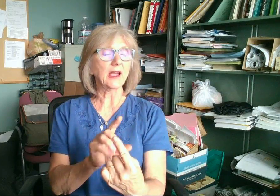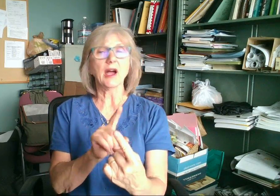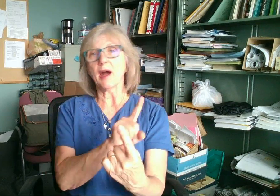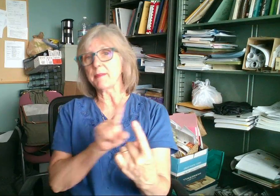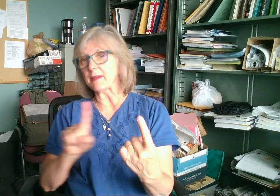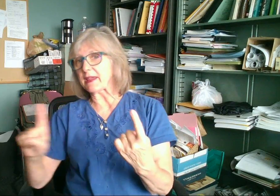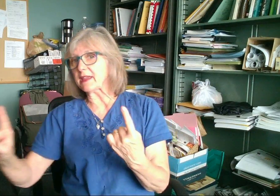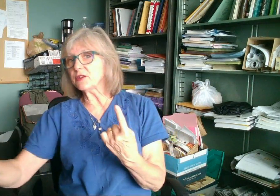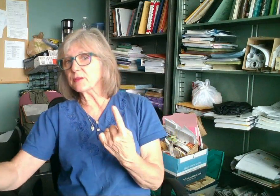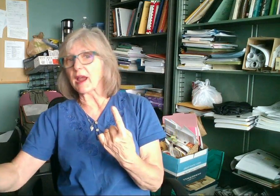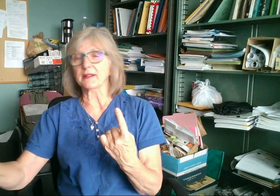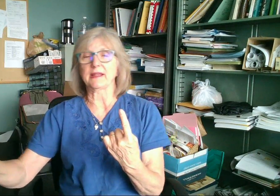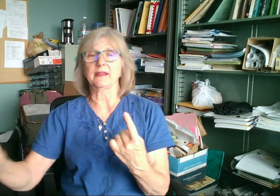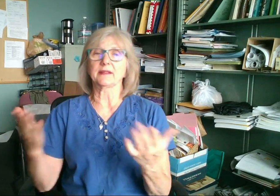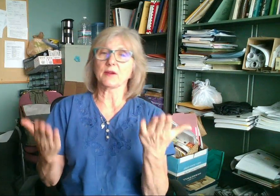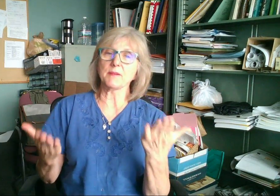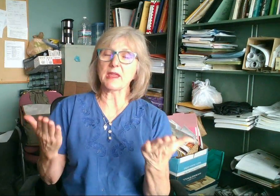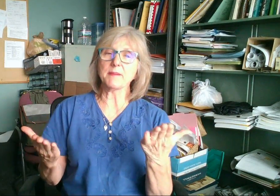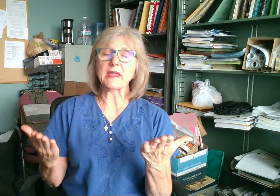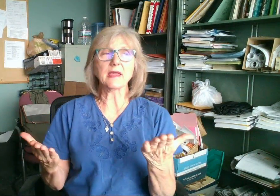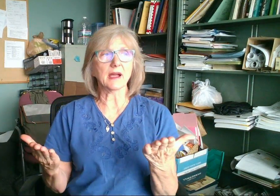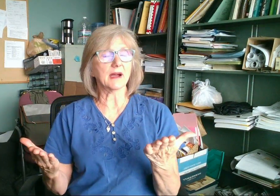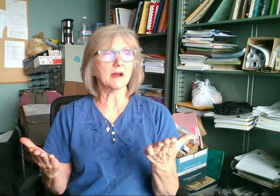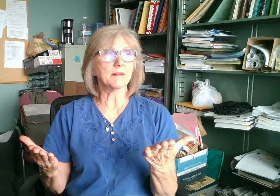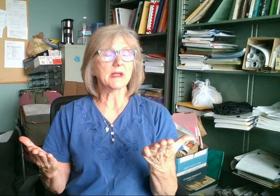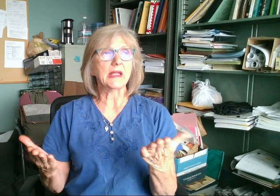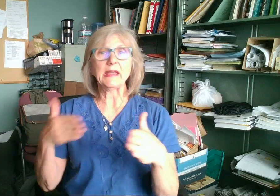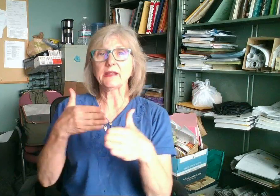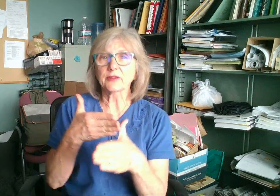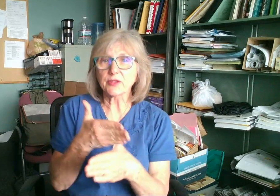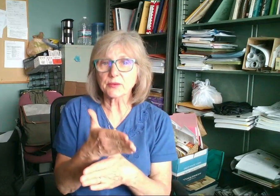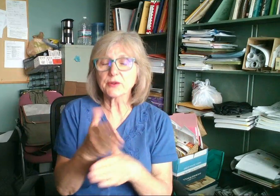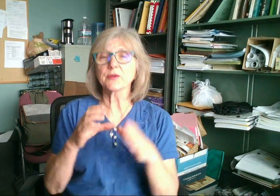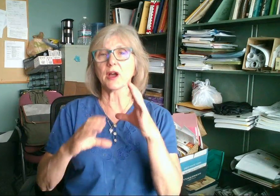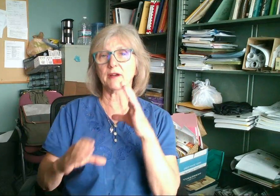directly, maybe indirectly. So maybe it is through